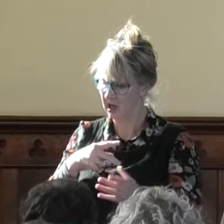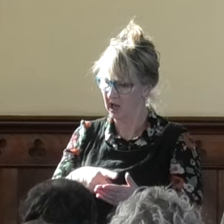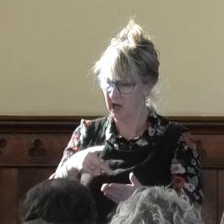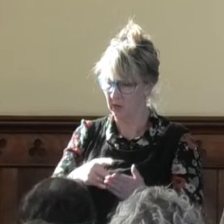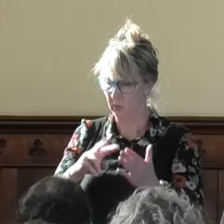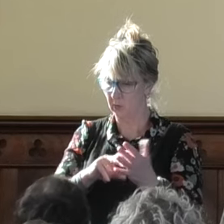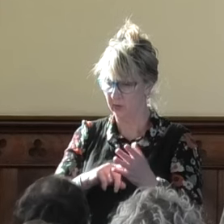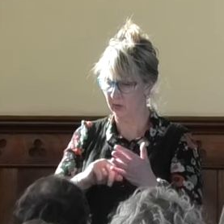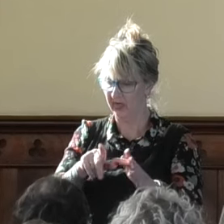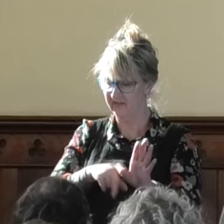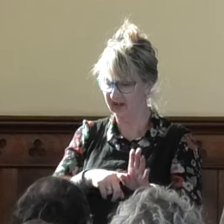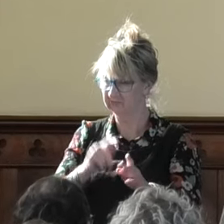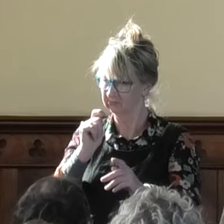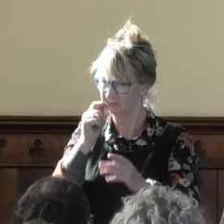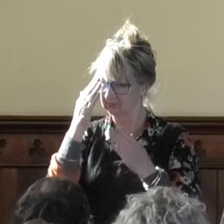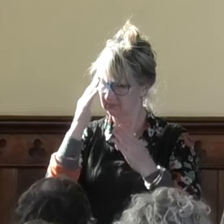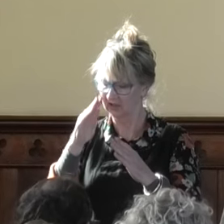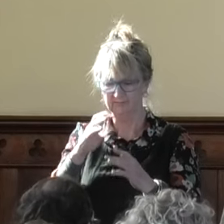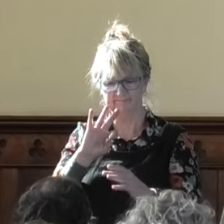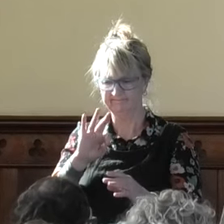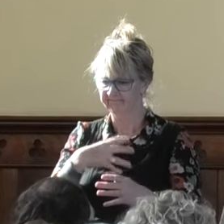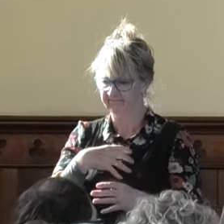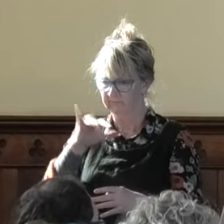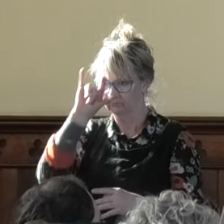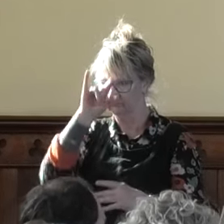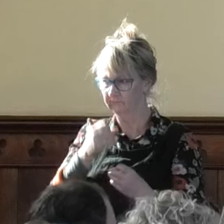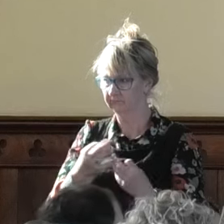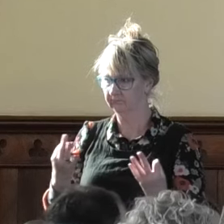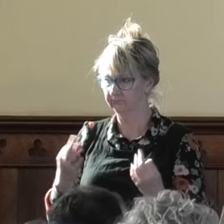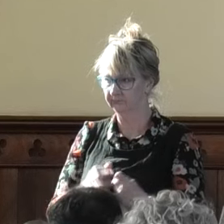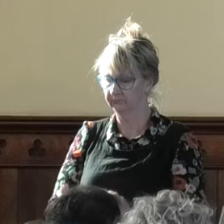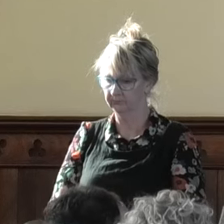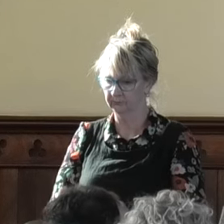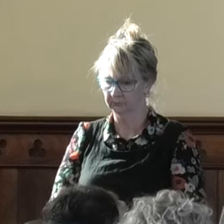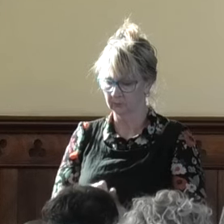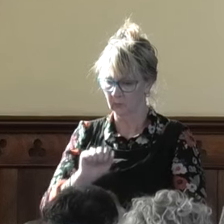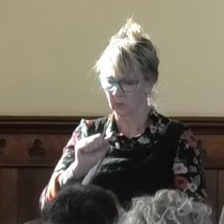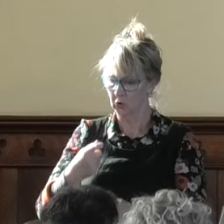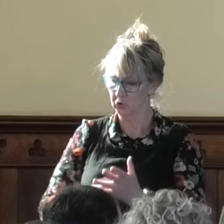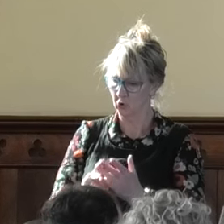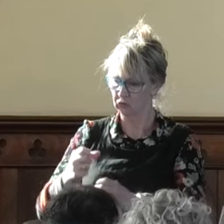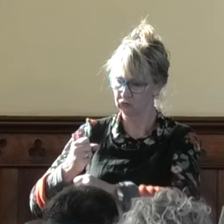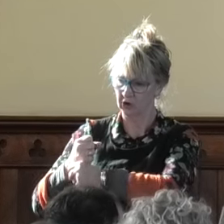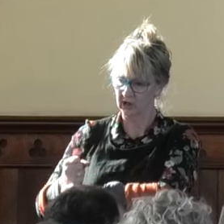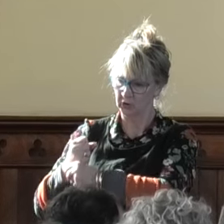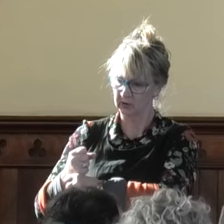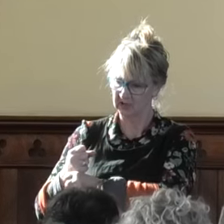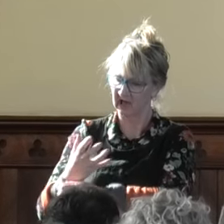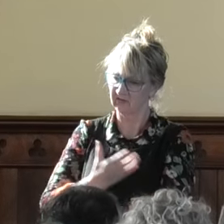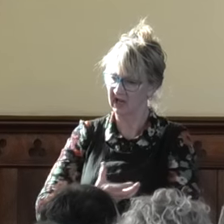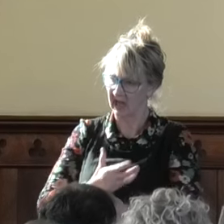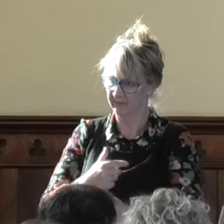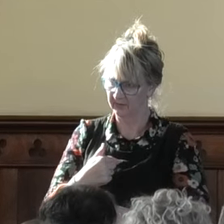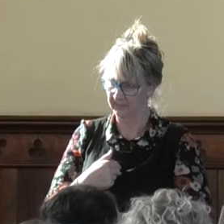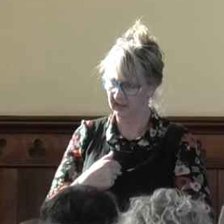the valley of the shadow of death, I will fear no evil, for you are with me. Your rod and your staff, they comfort me.